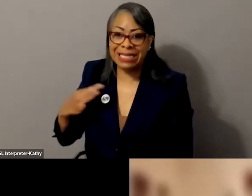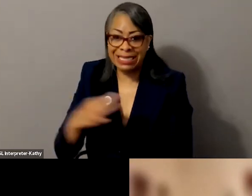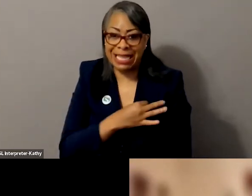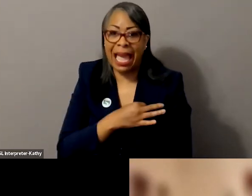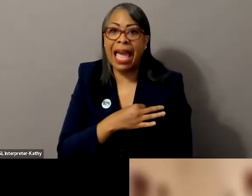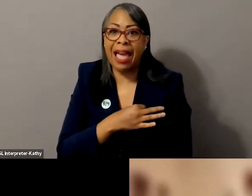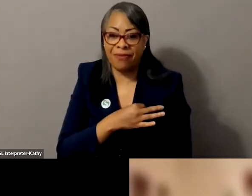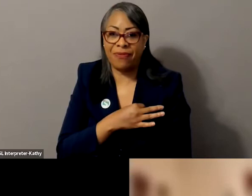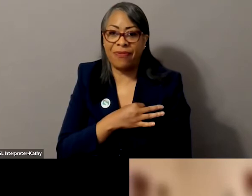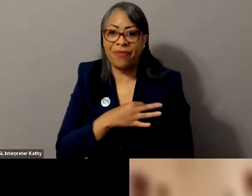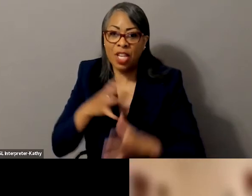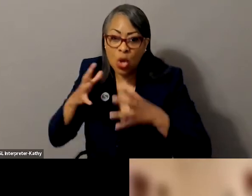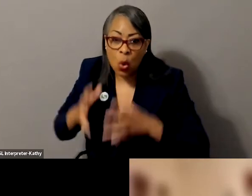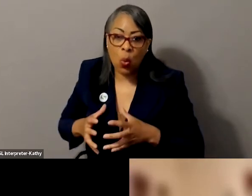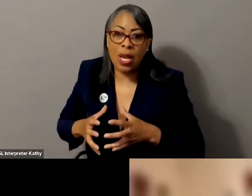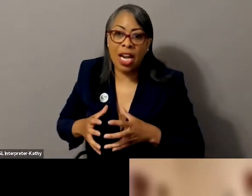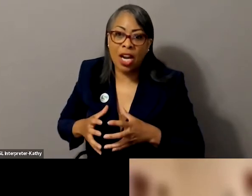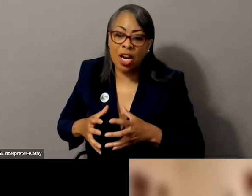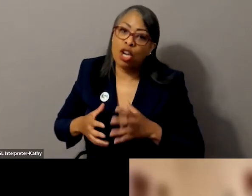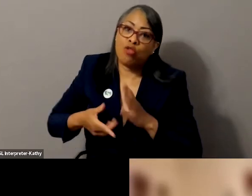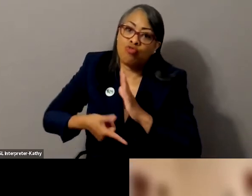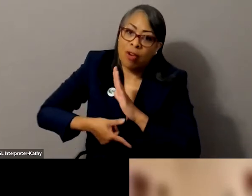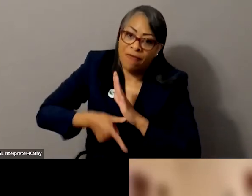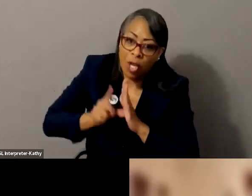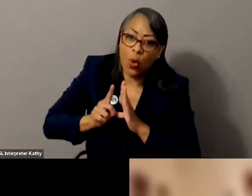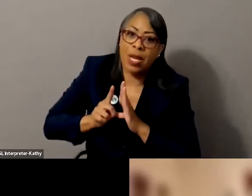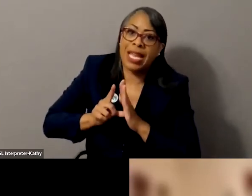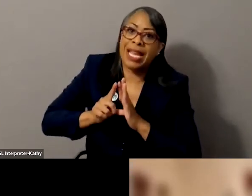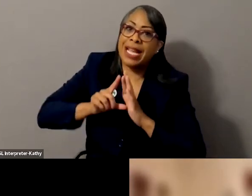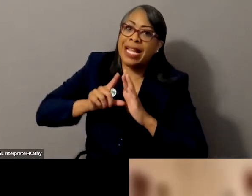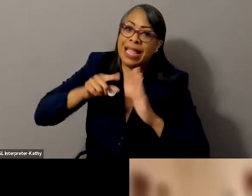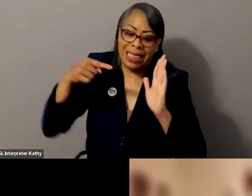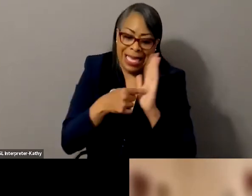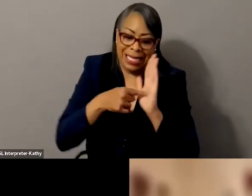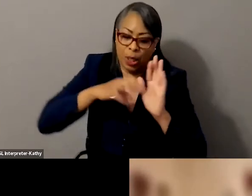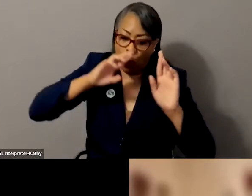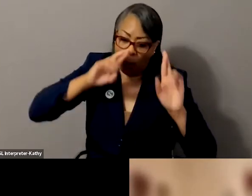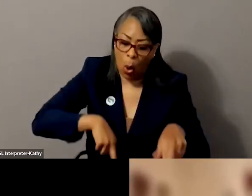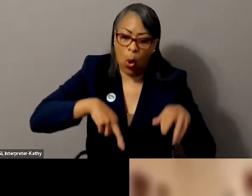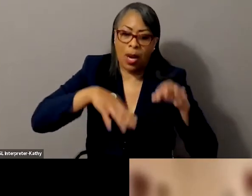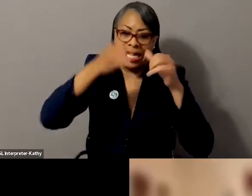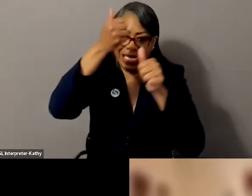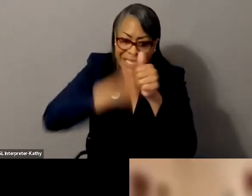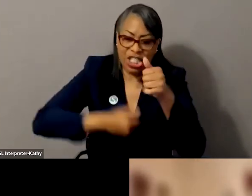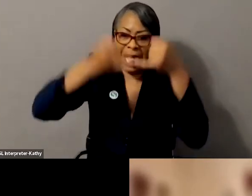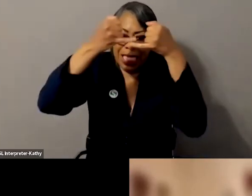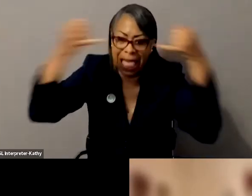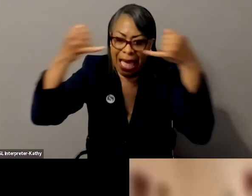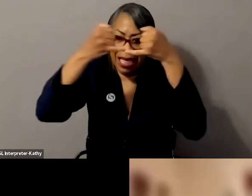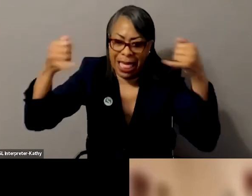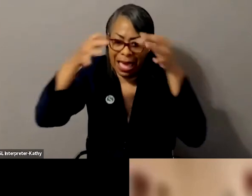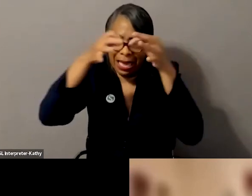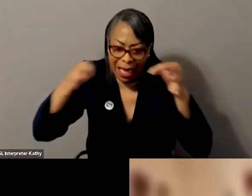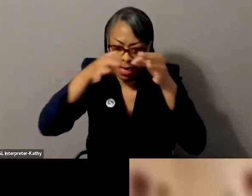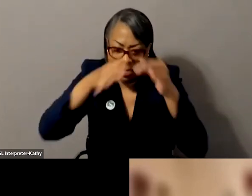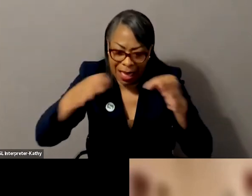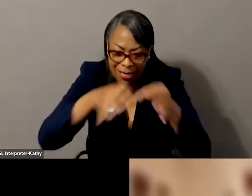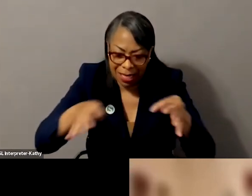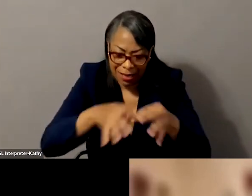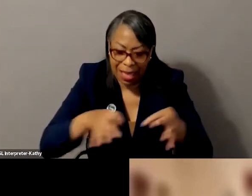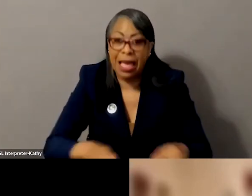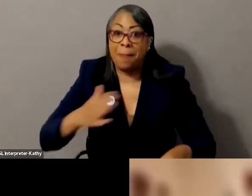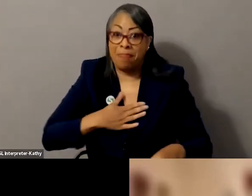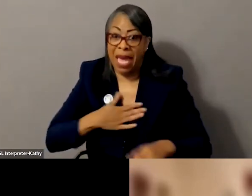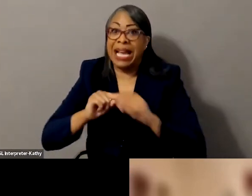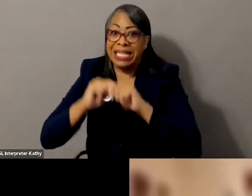going through this report line by line. They're in teams. We're unpacking it. I want you to know that I